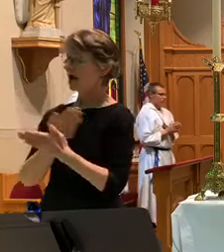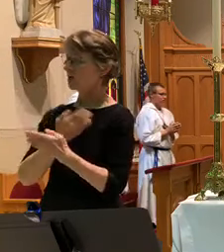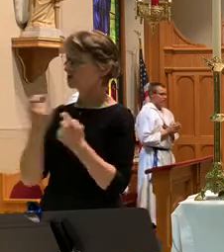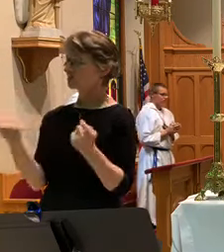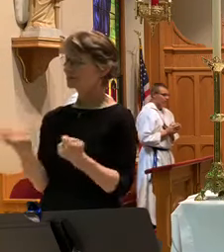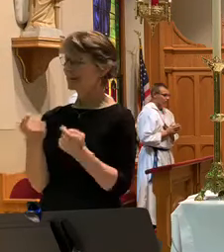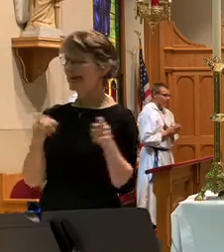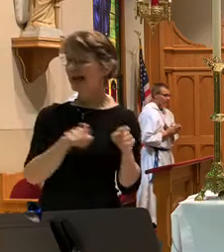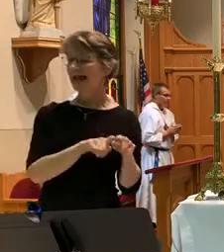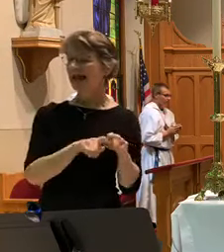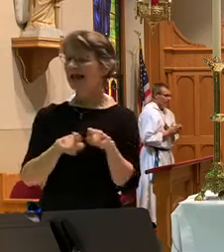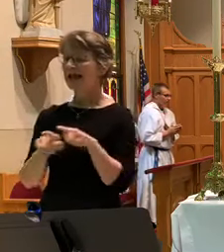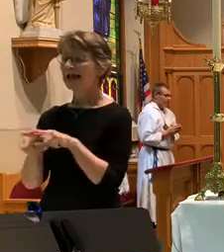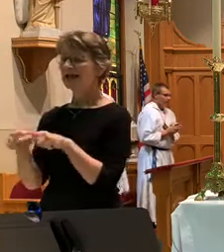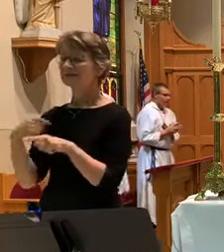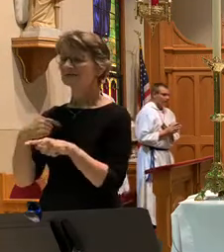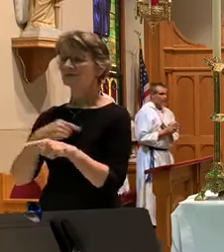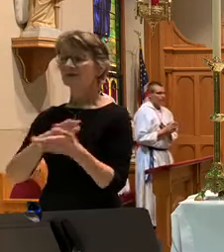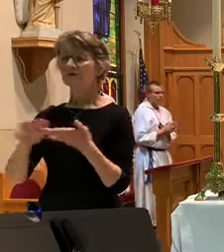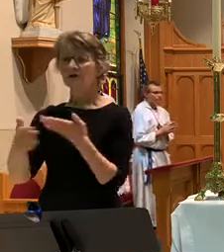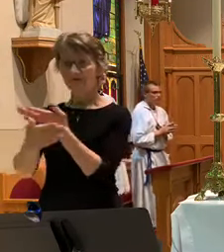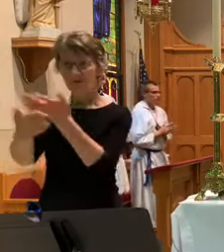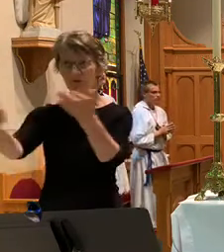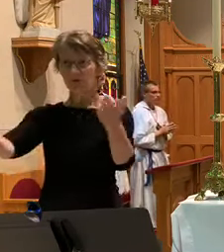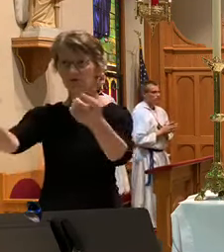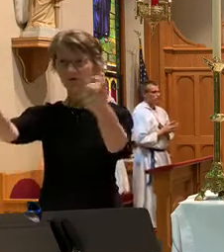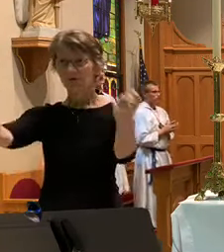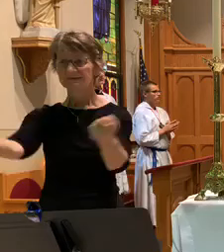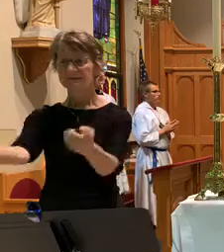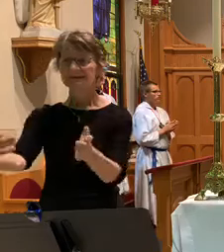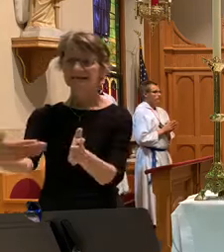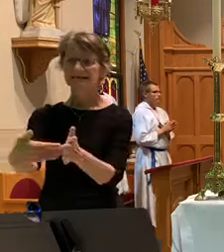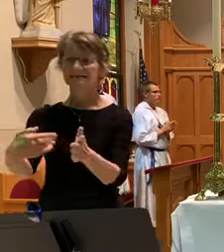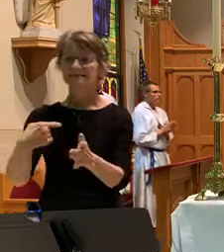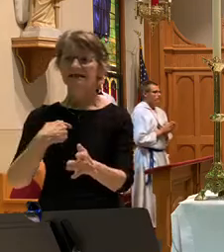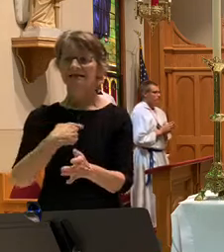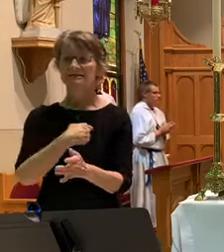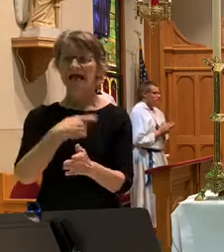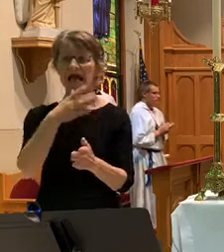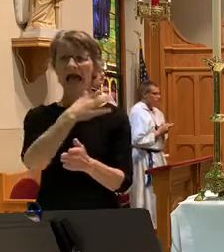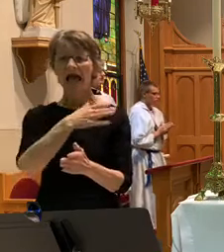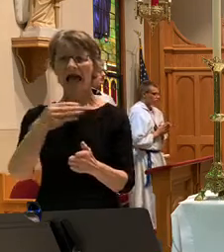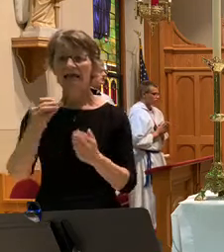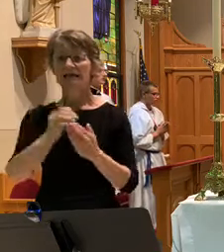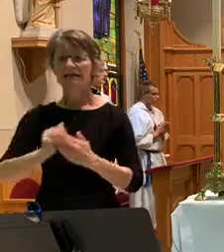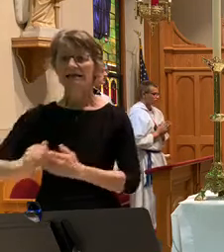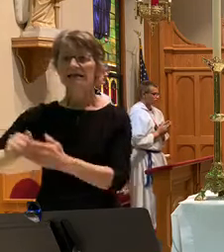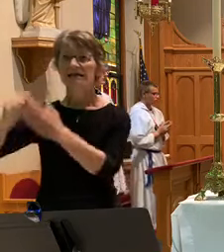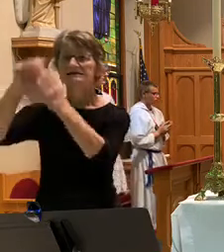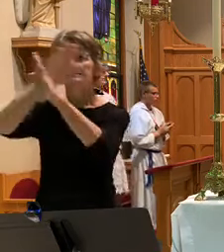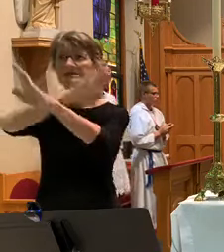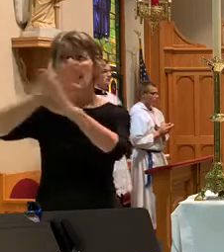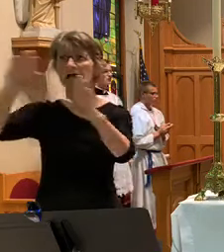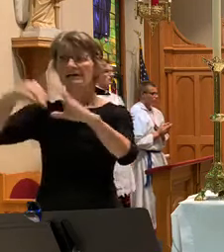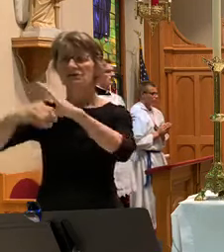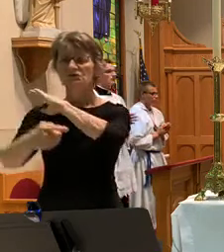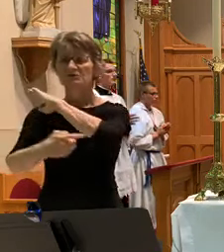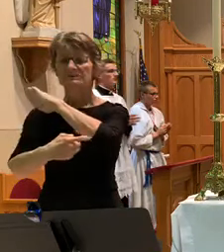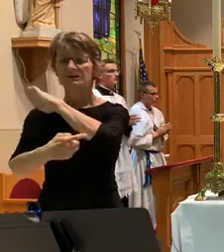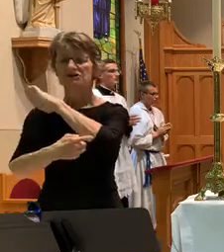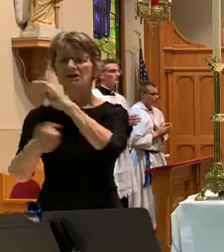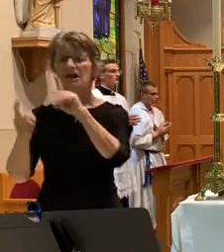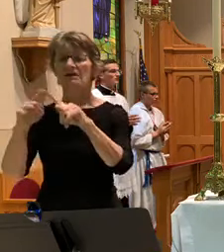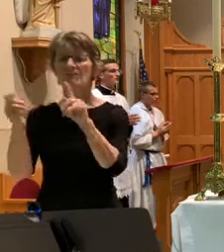our trespasses, as we forgive those who trespass against us. And lead us not into